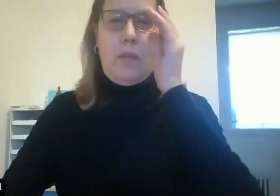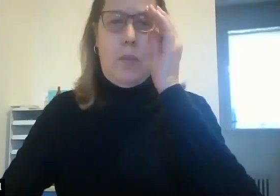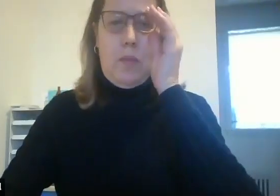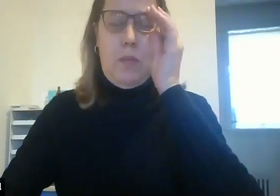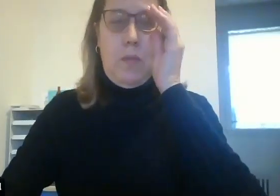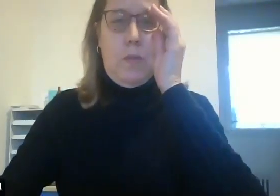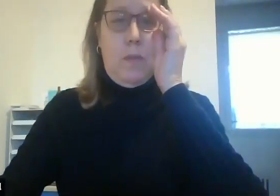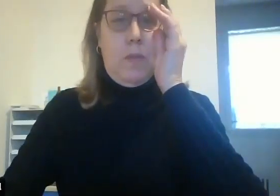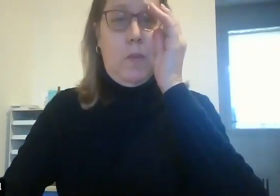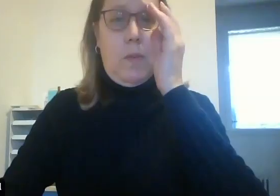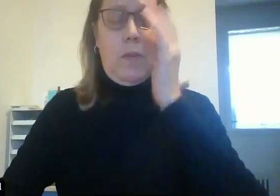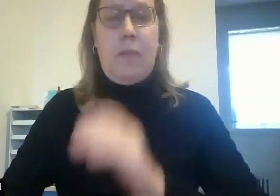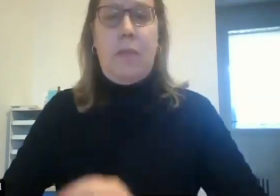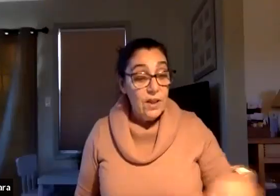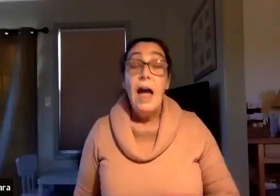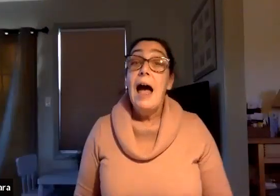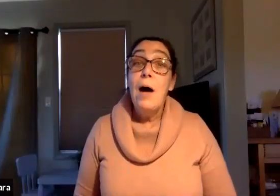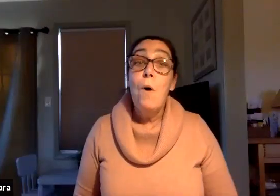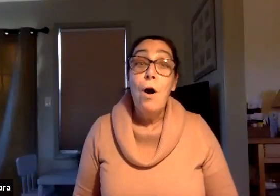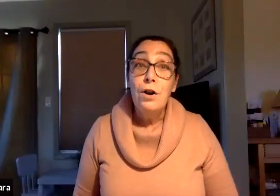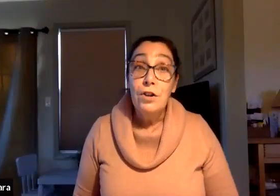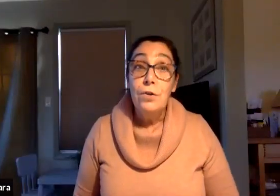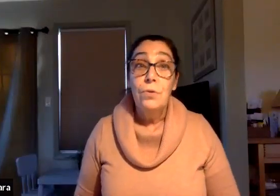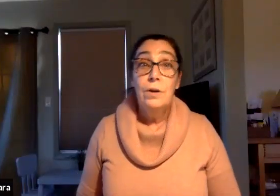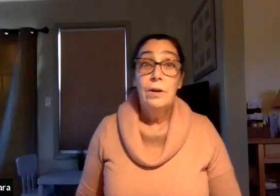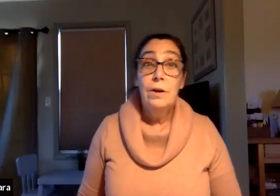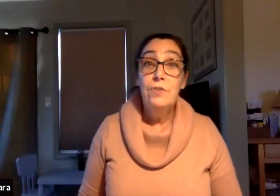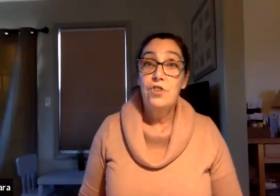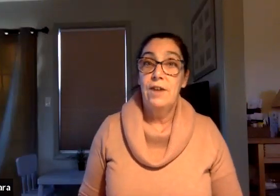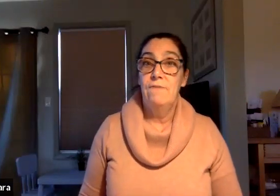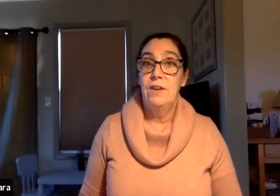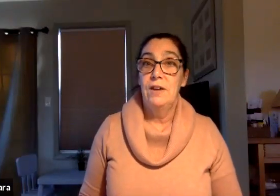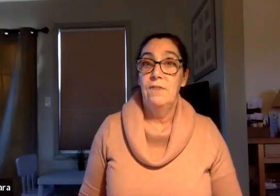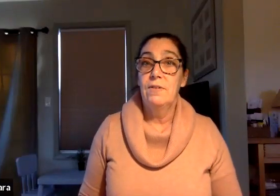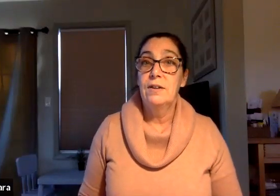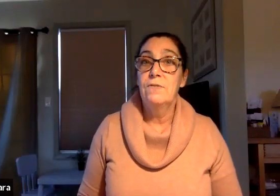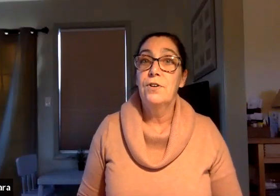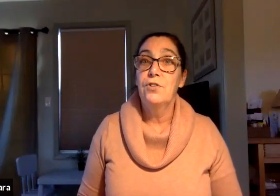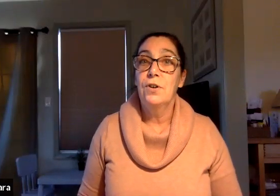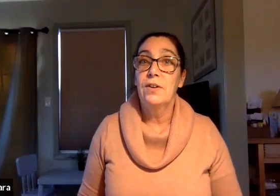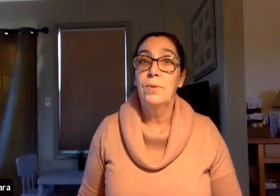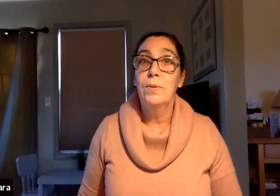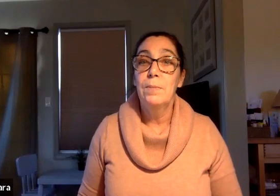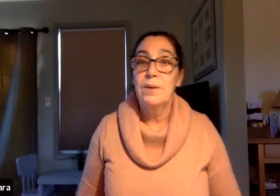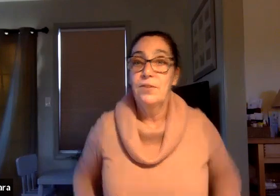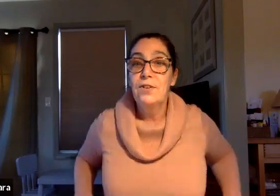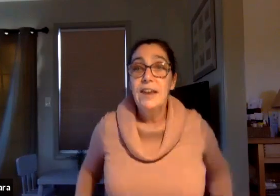The next on this page is, how are you? Oh, Genevieve, how nice of her to join us. We will embarrass her